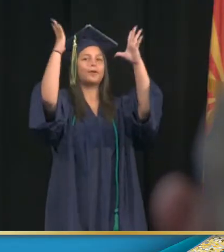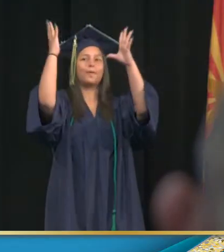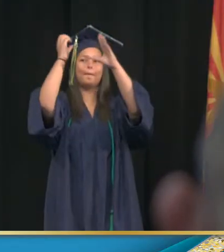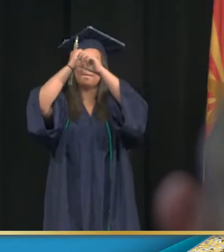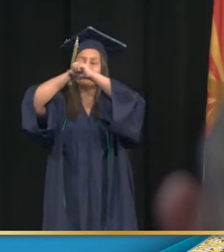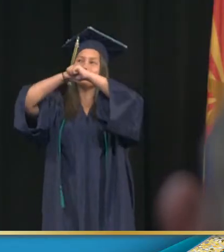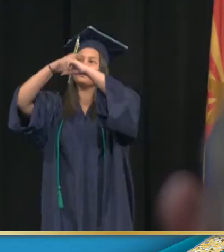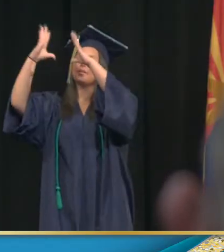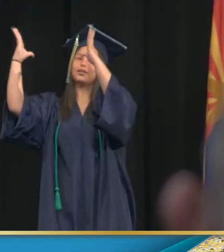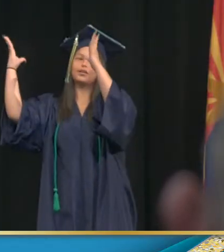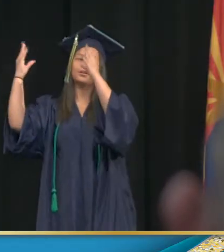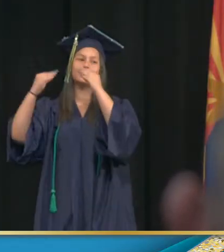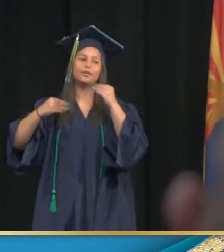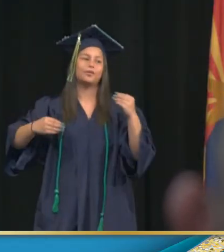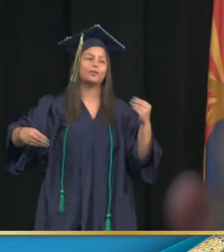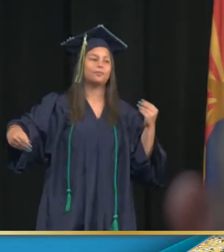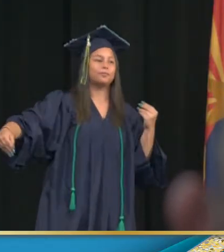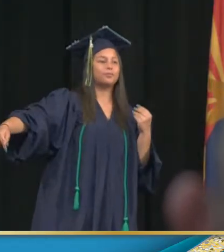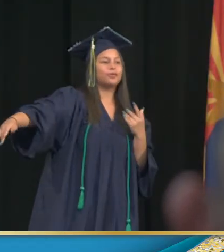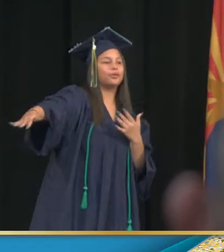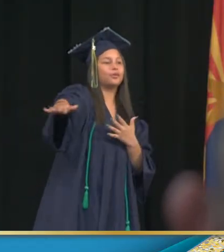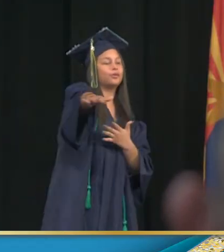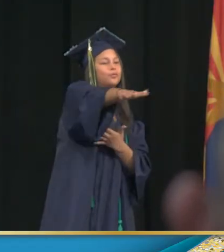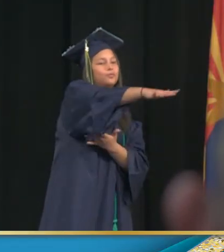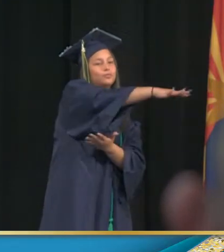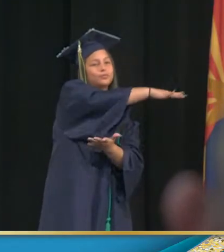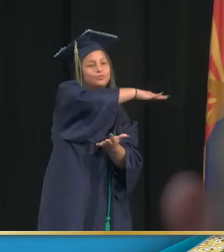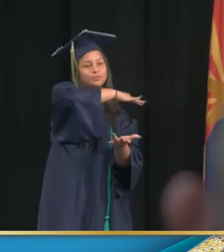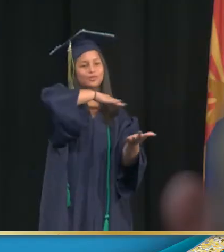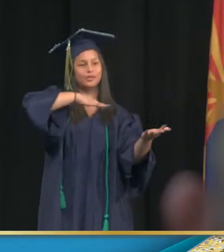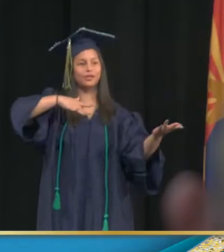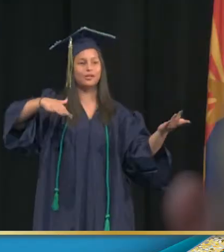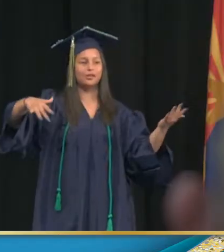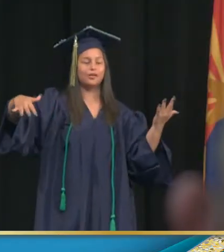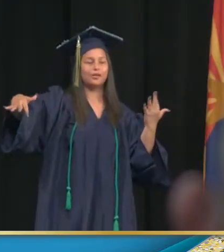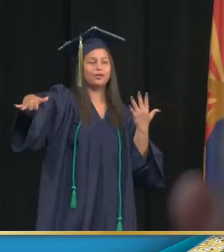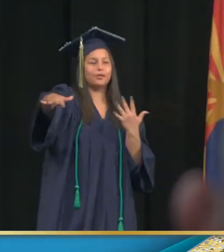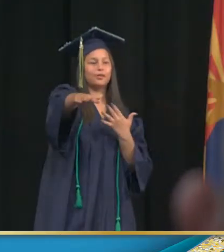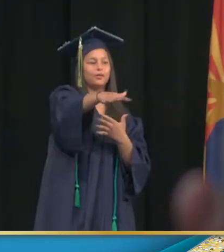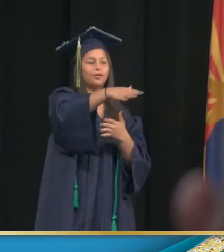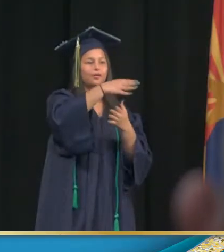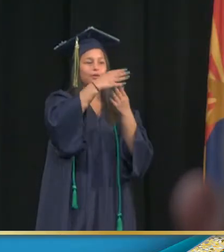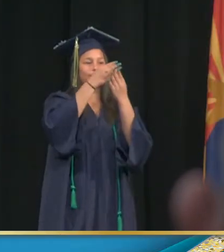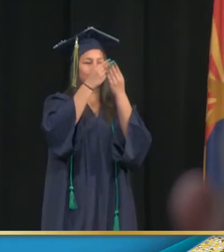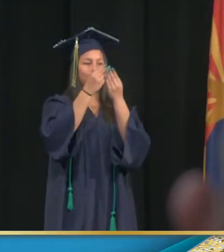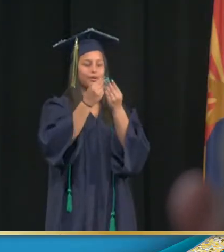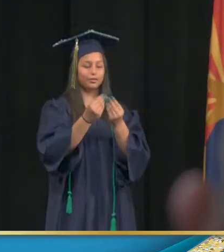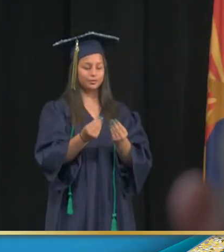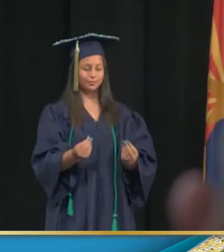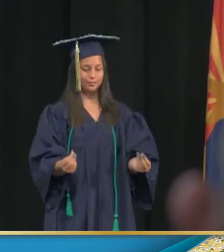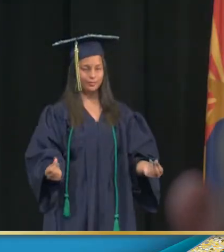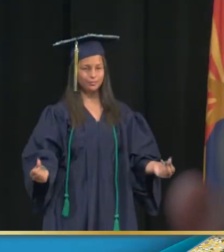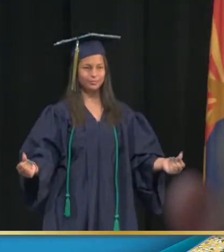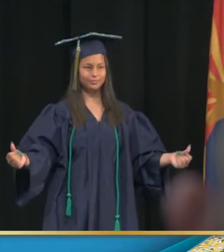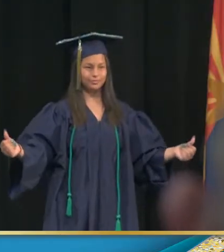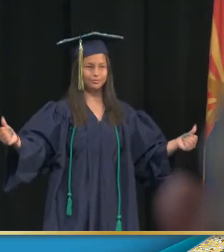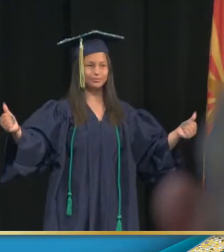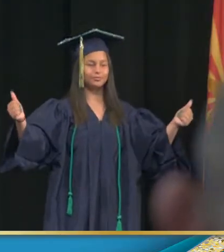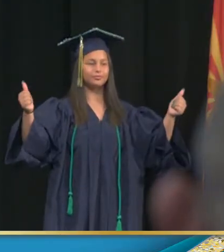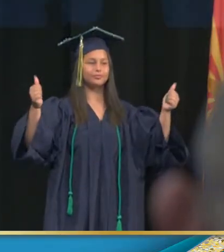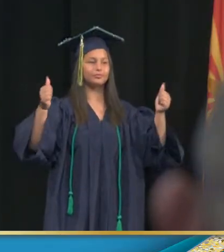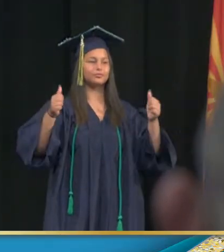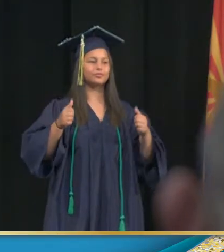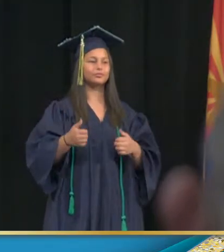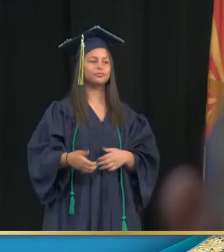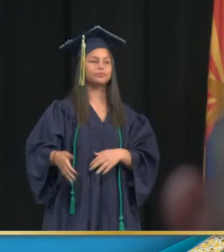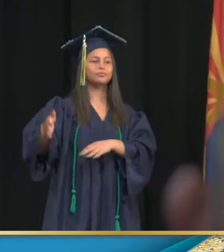glare, the bombs bursting in air, gave proof through